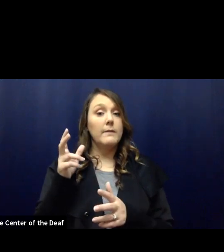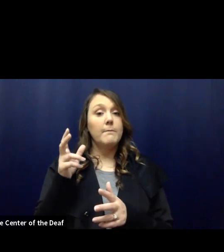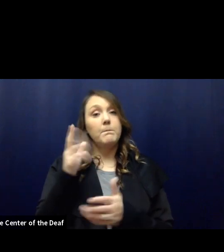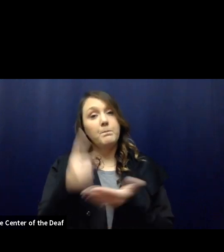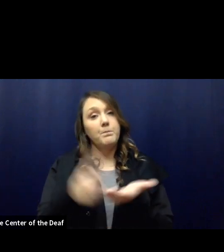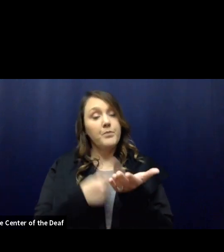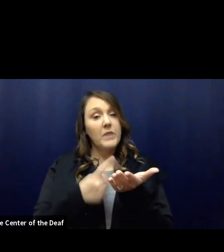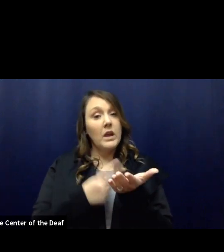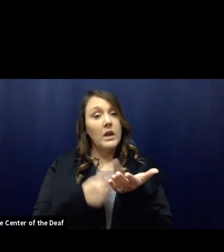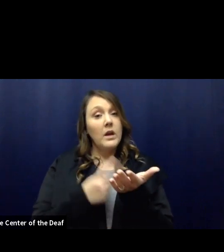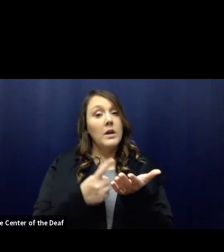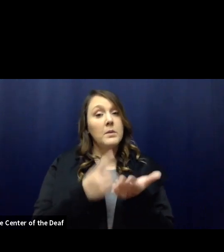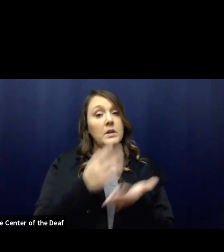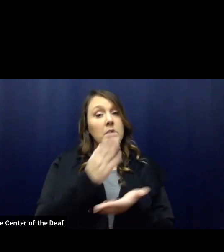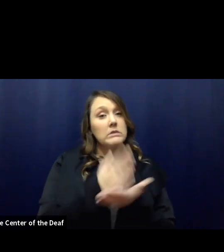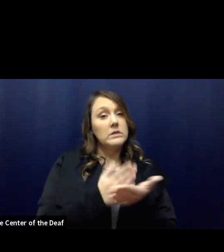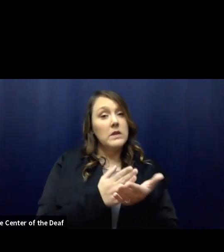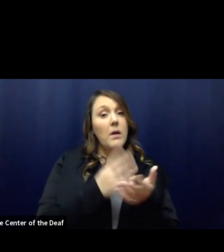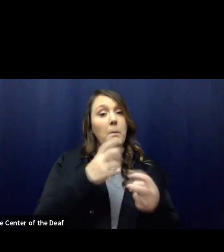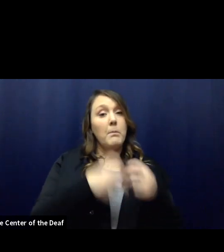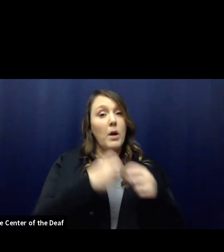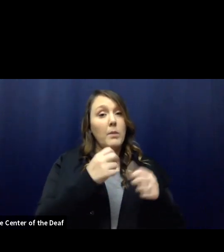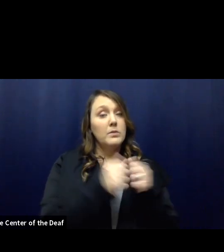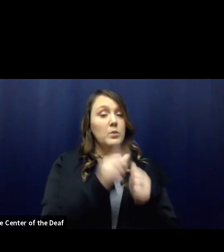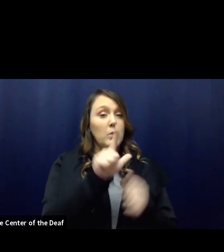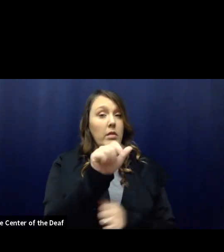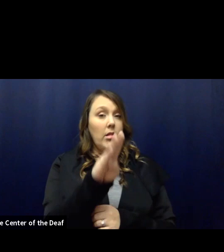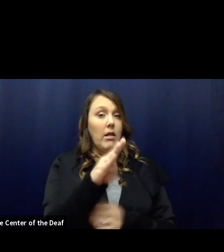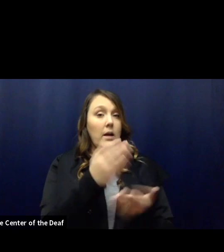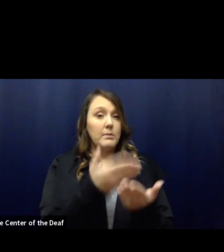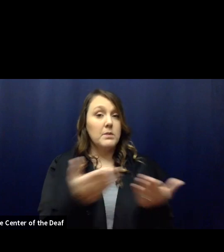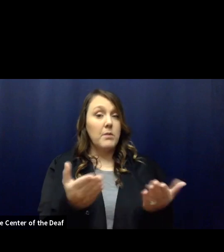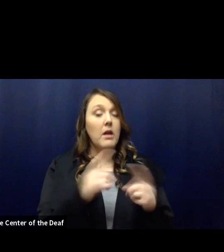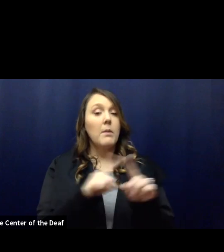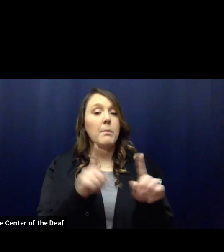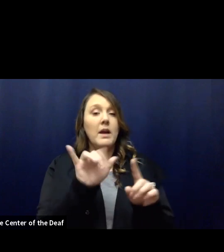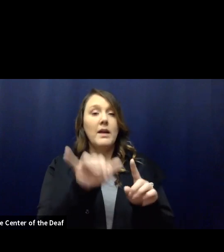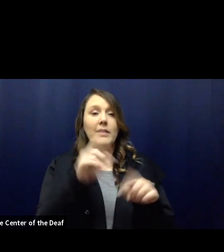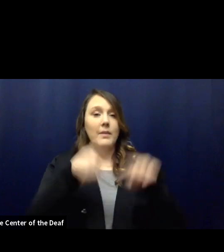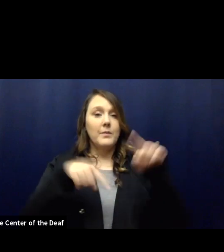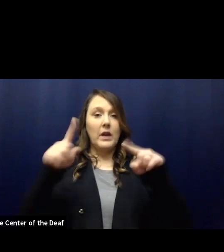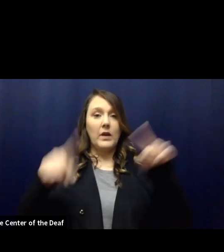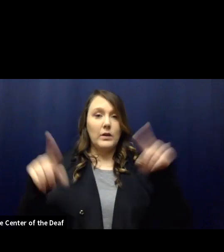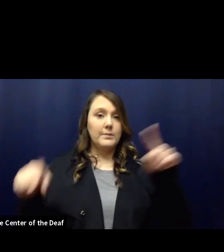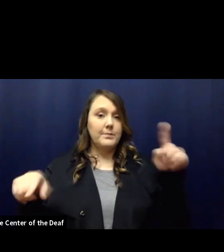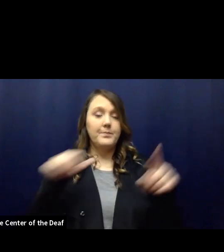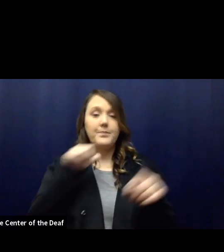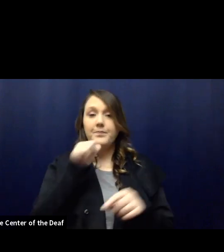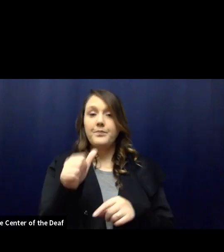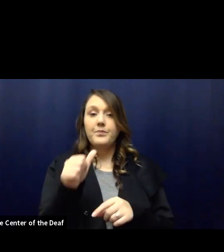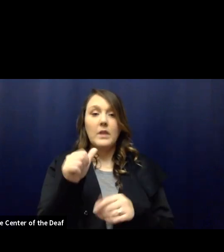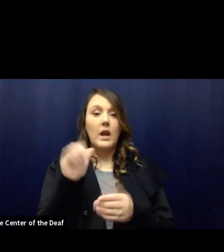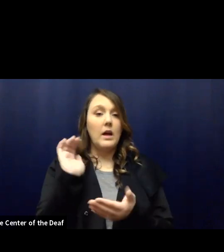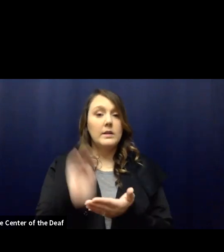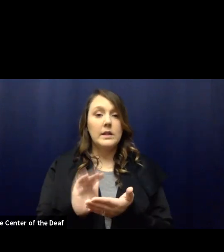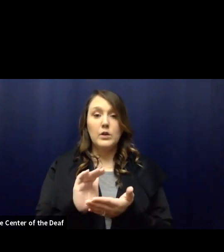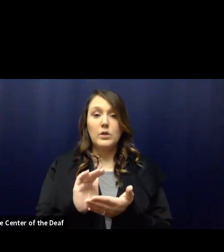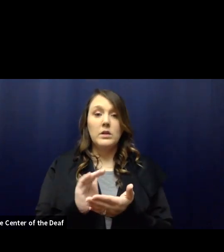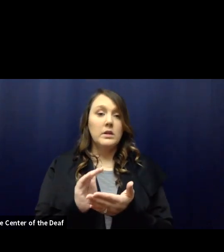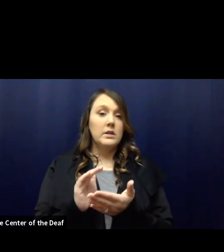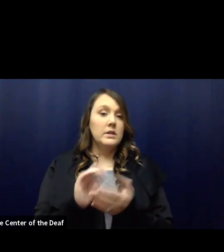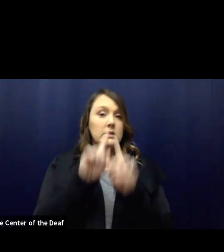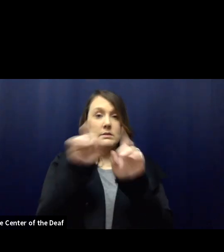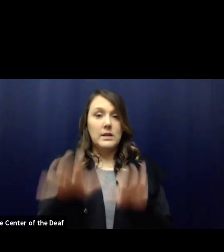sometimes that there are some issues with lab supplies, but again, that varies, and it has not decreased the overall testing.